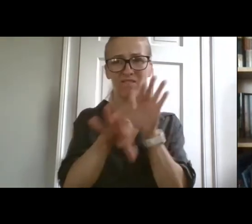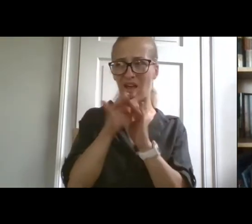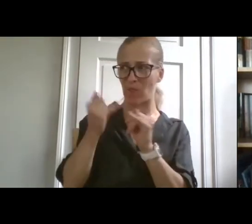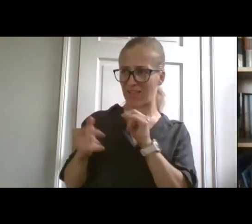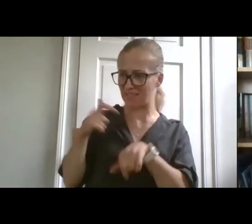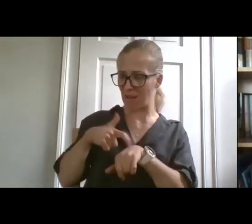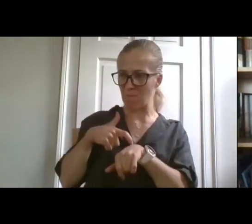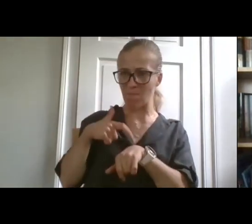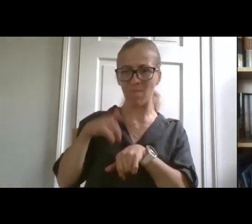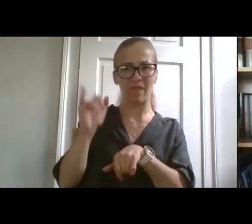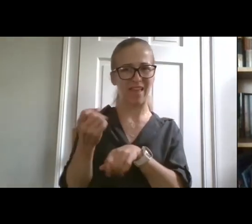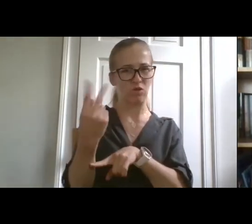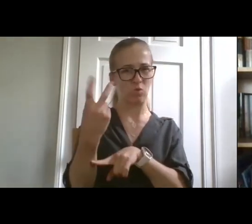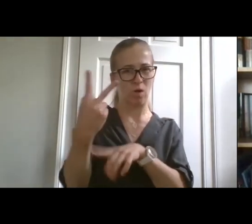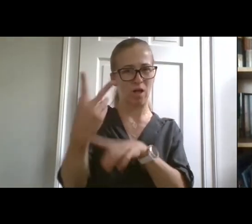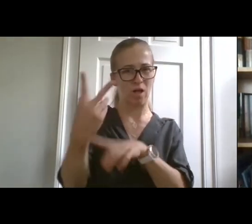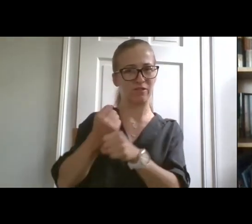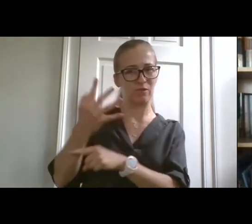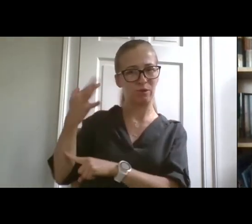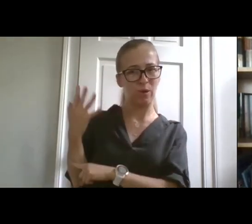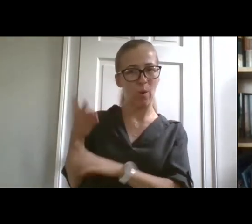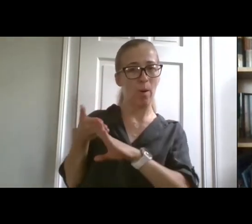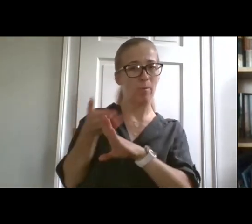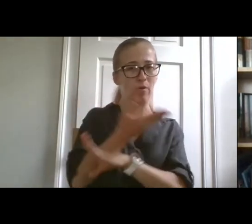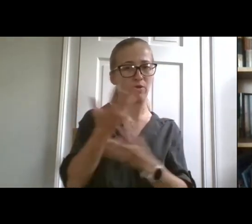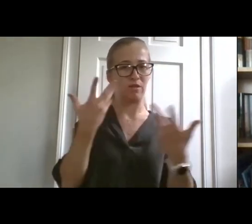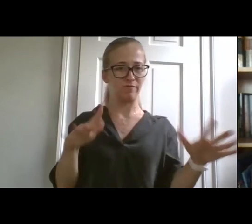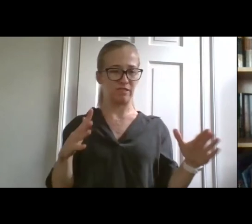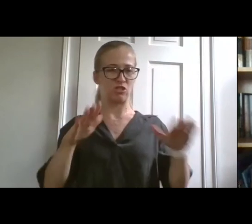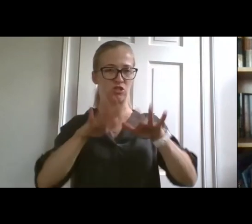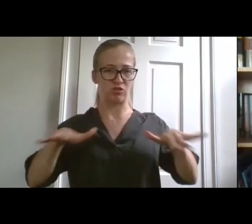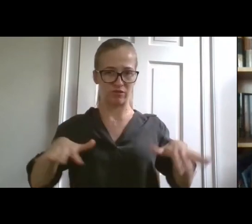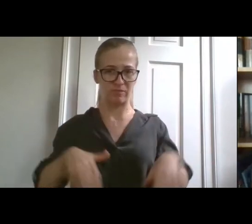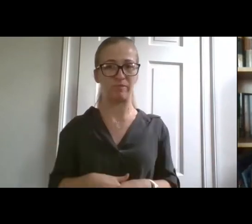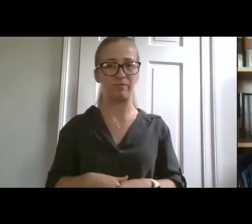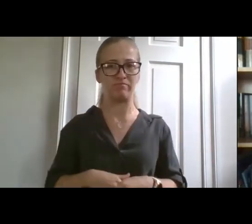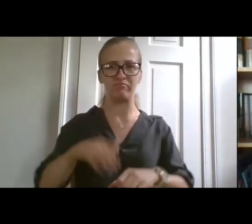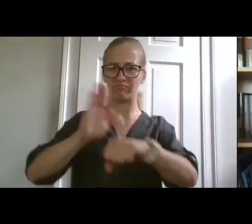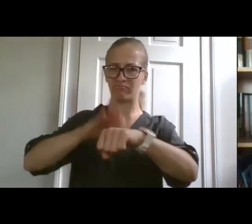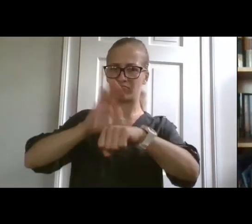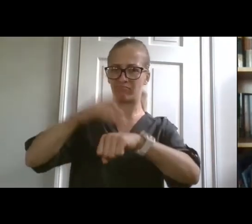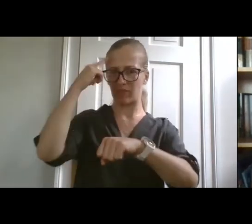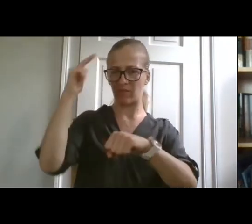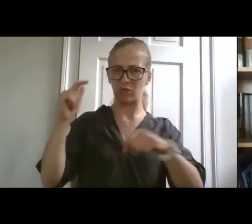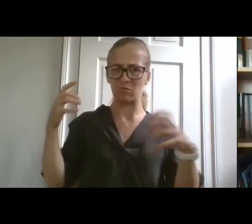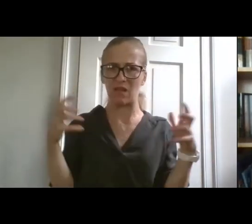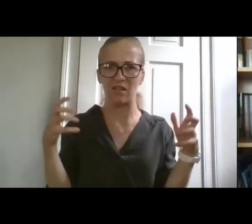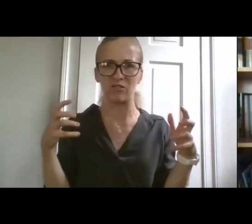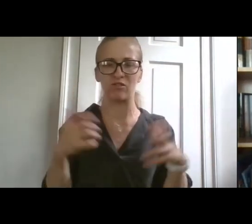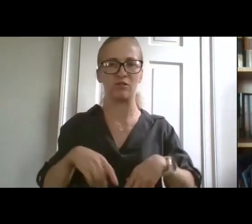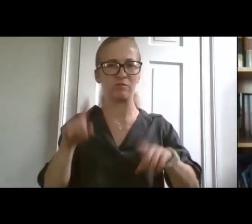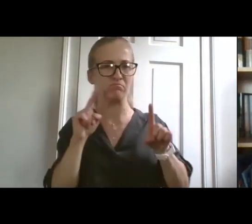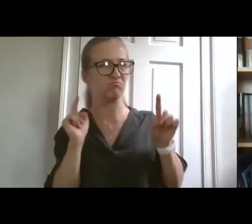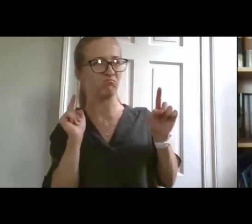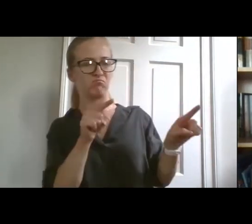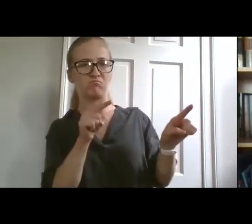time, which had been 12 years ago, before we'd had children. Watch out for those monsters, I told him, pointing through the windshield